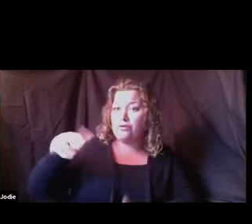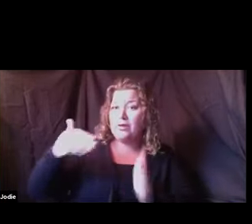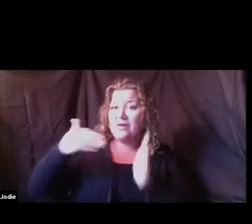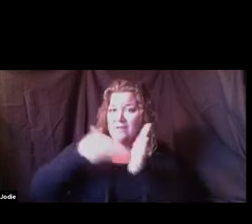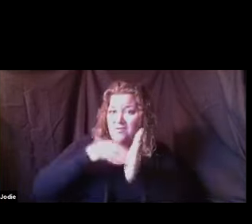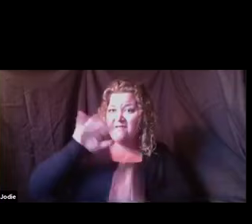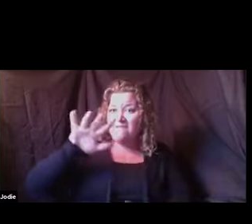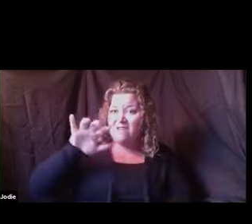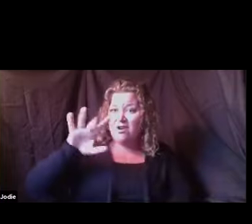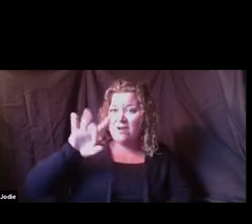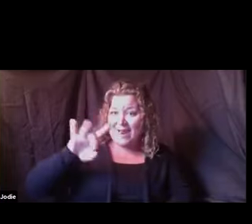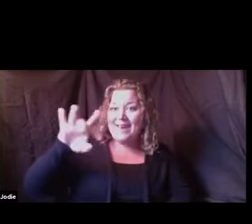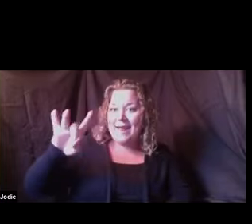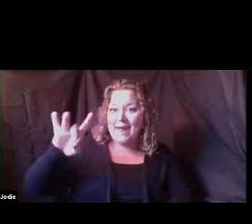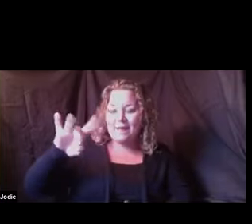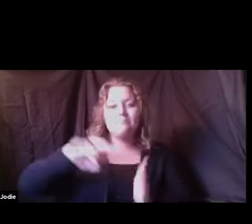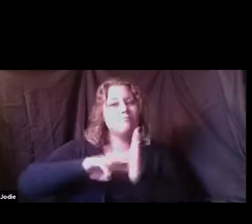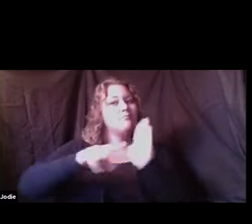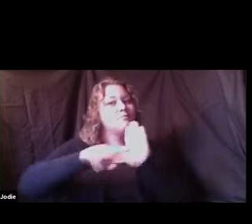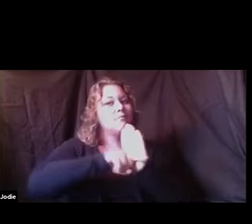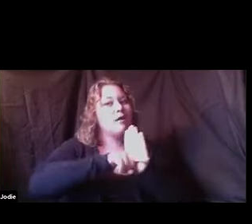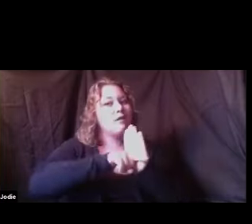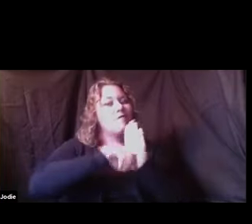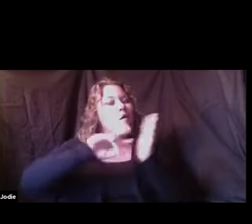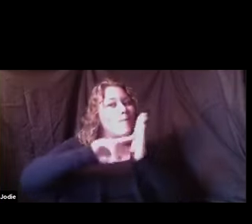233,588, and that is up